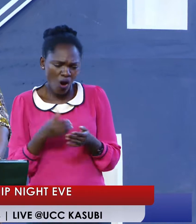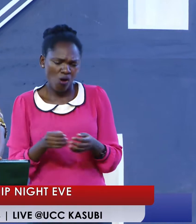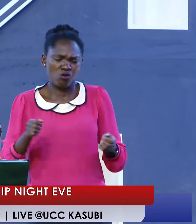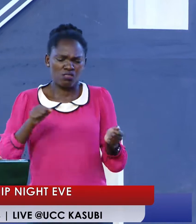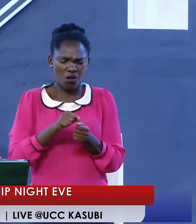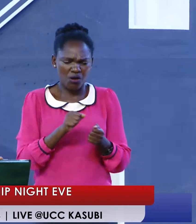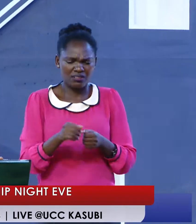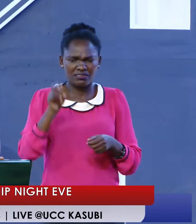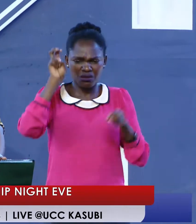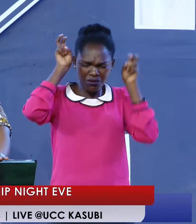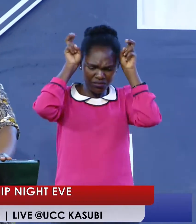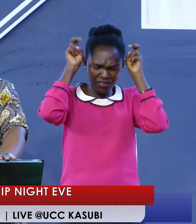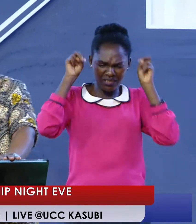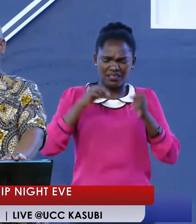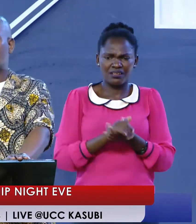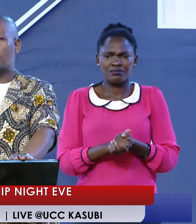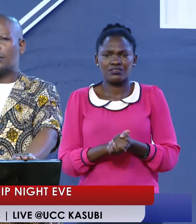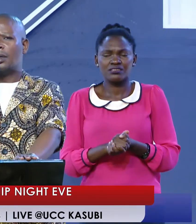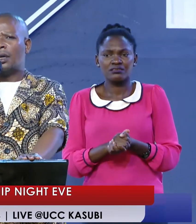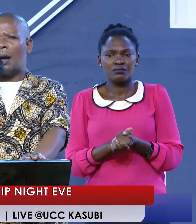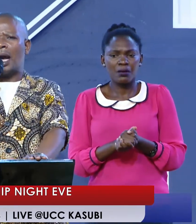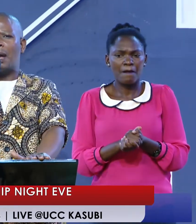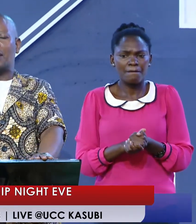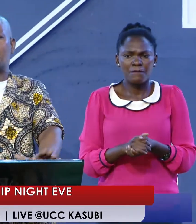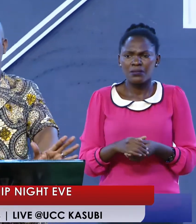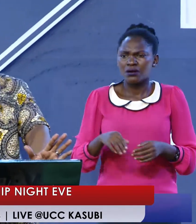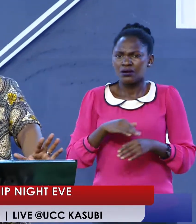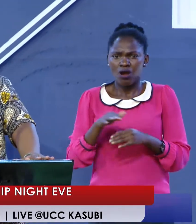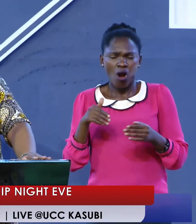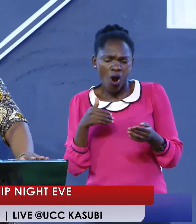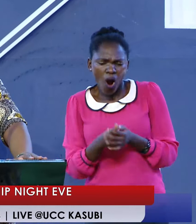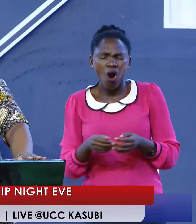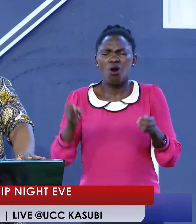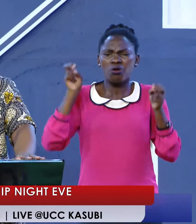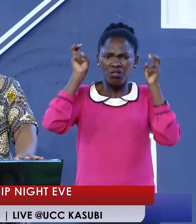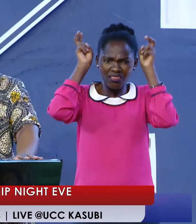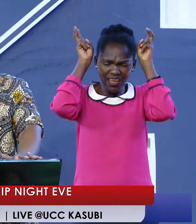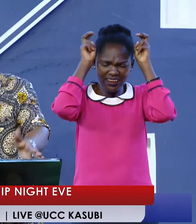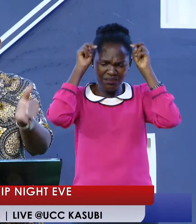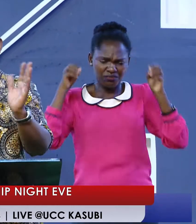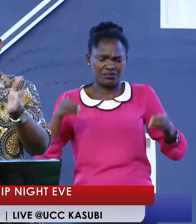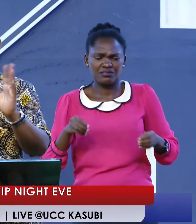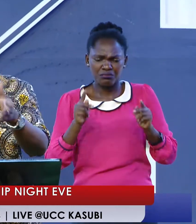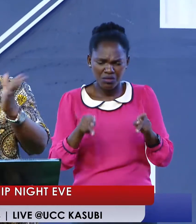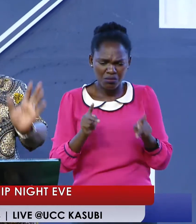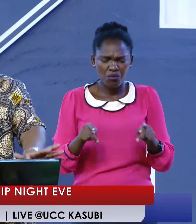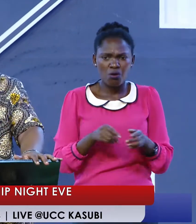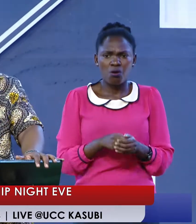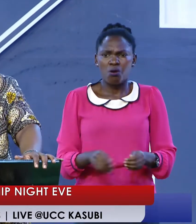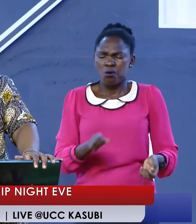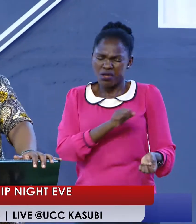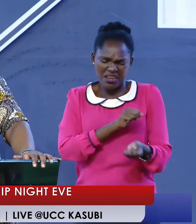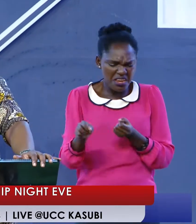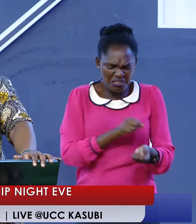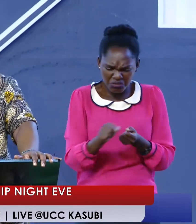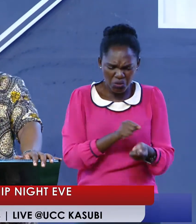of Ammon, the sons of Moab, the sons of Seir.